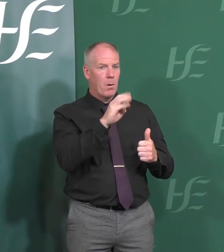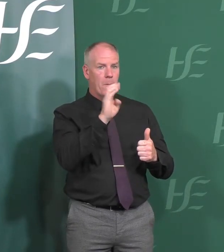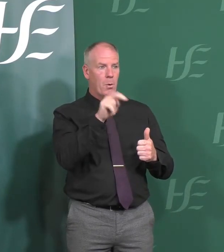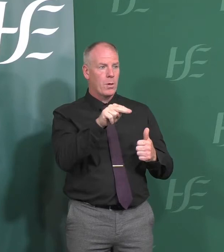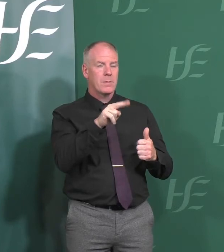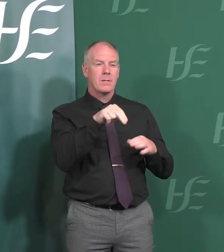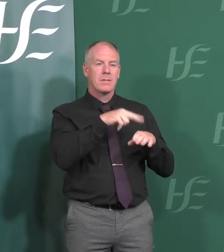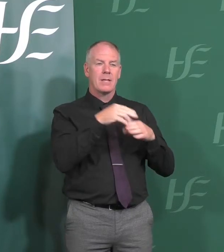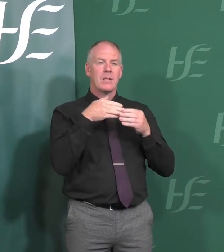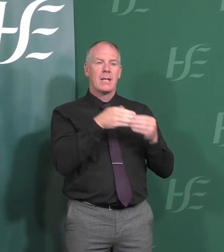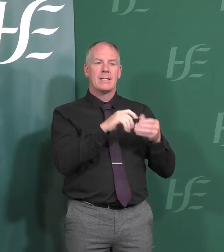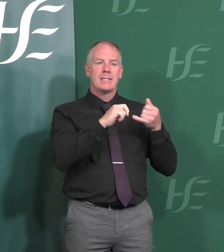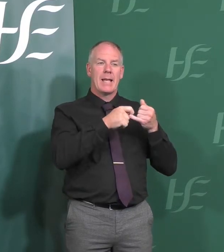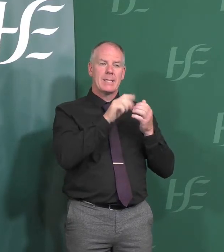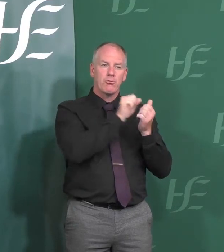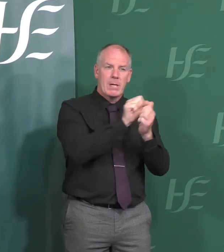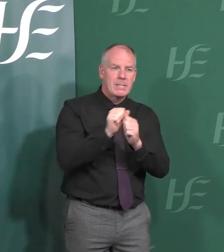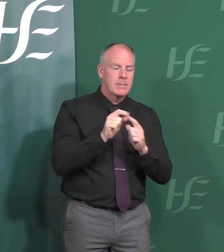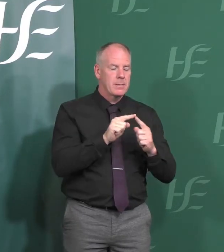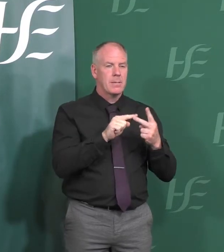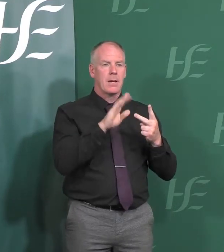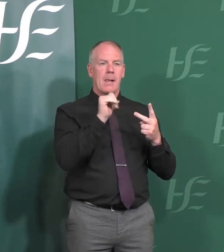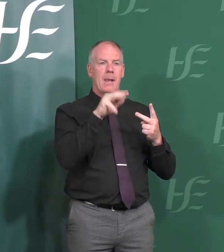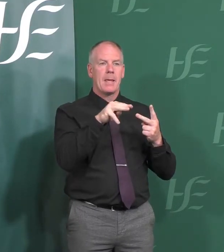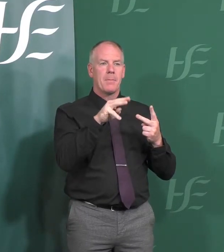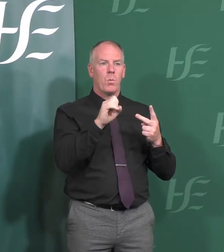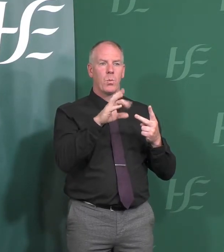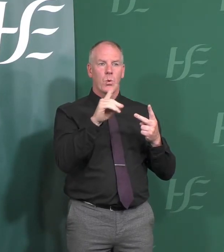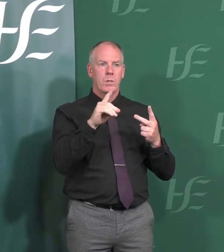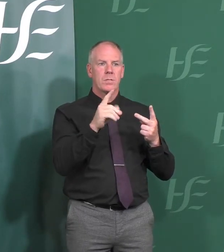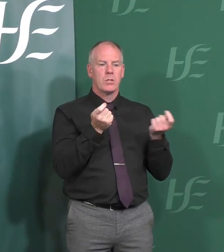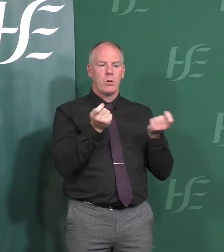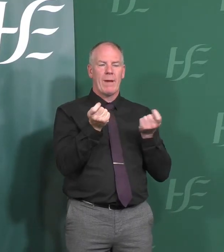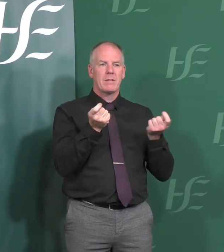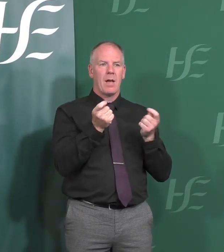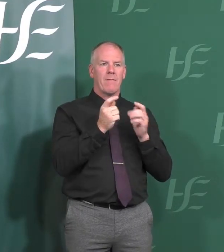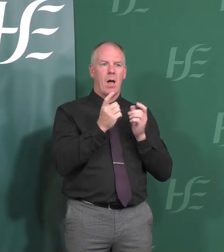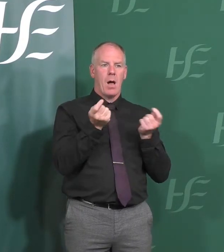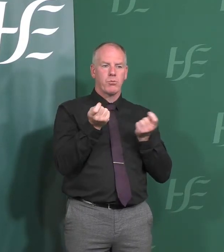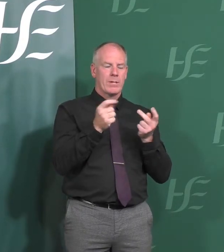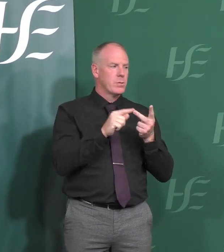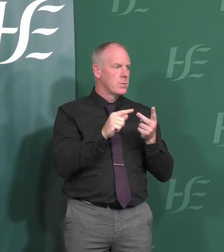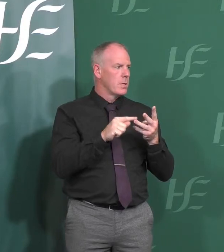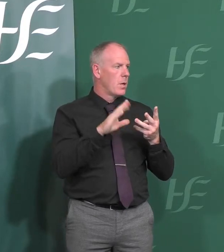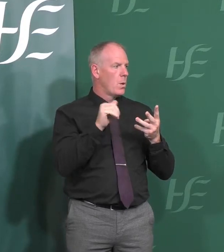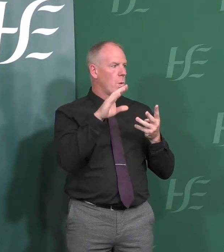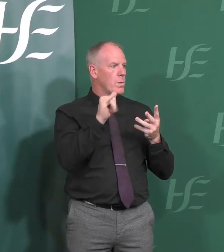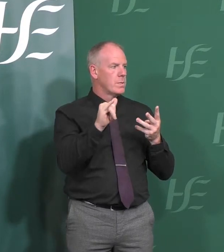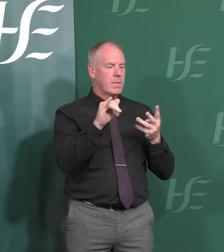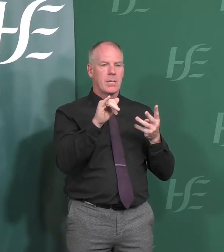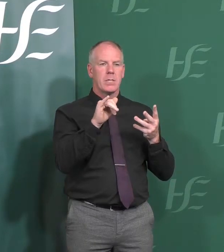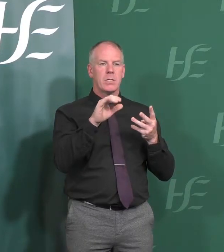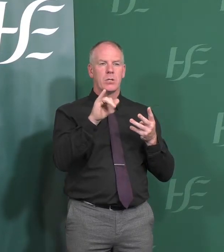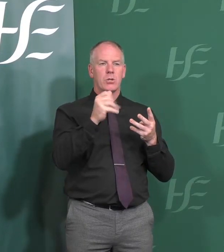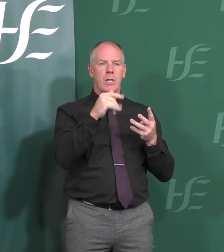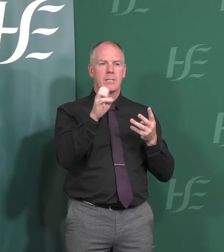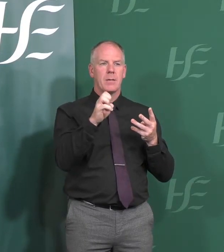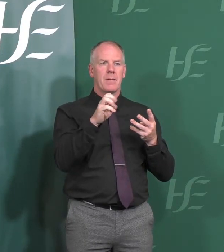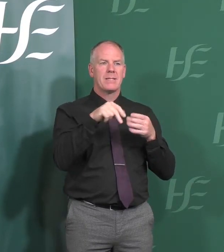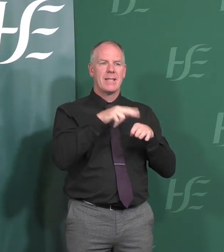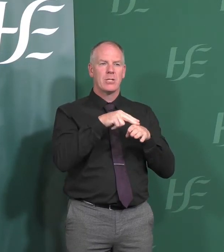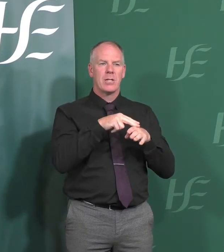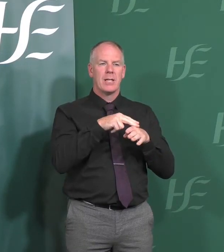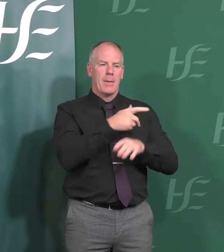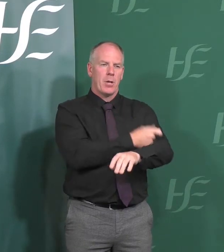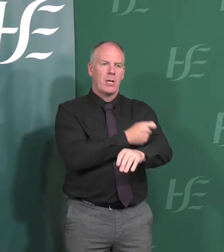O'Byrne, National Lead for Testing and Tracing. Liam Woods, Director of Acute Operations. Lucy Jessup, the Director of Public Health at the National